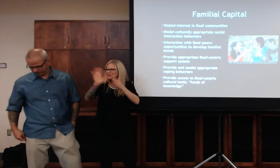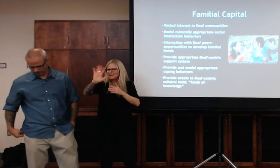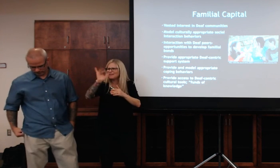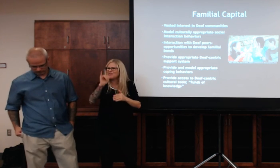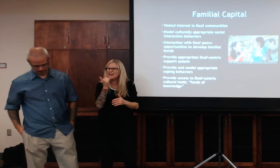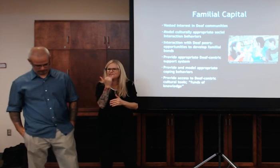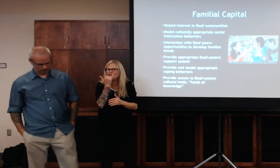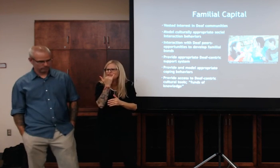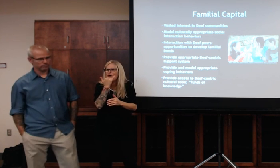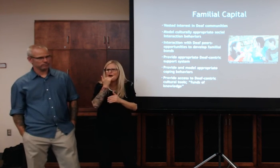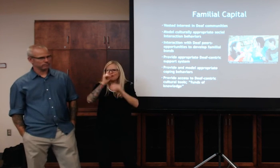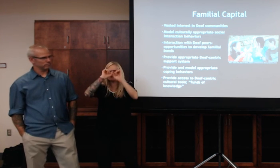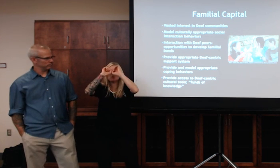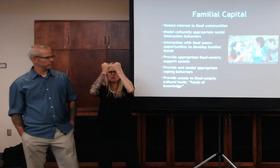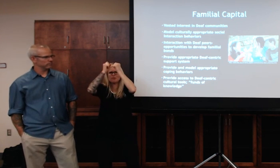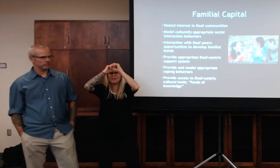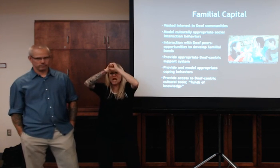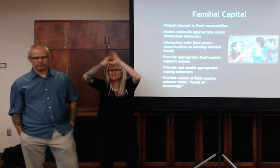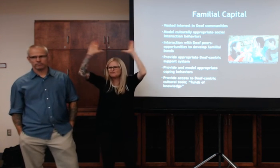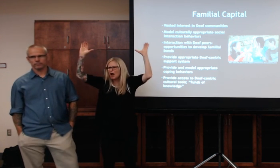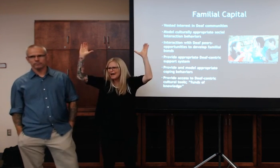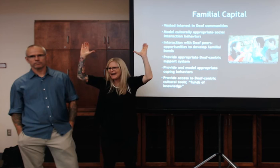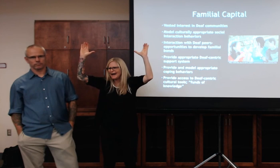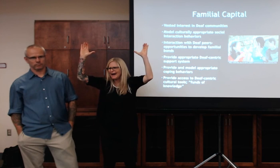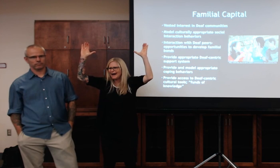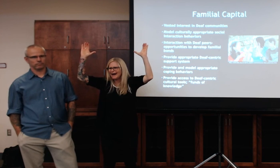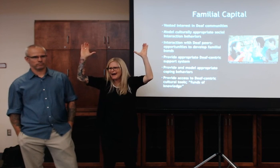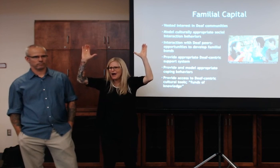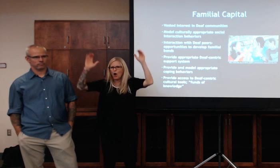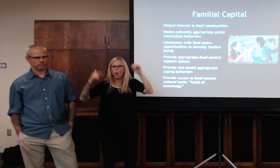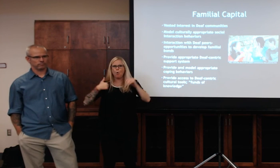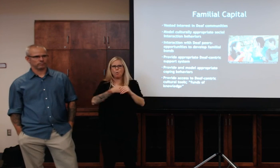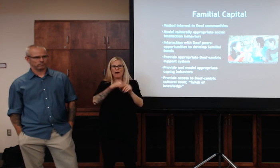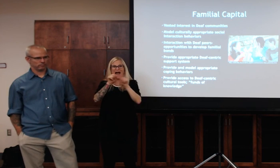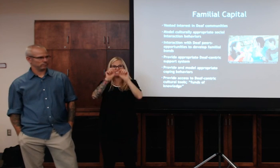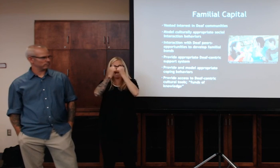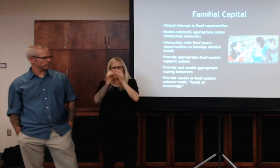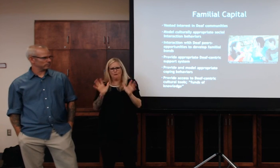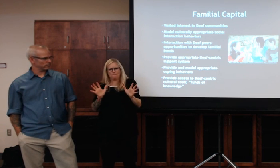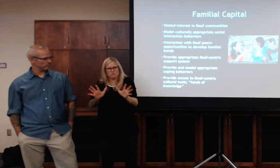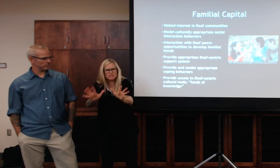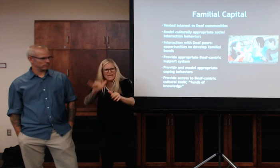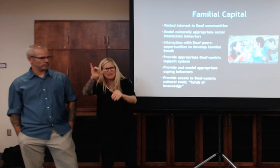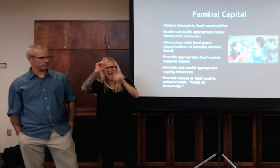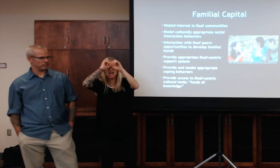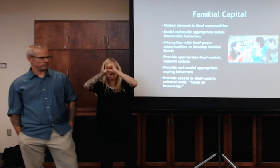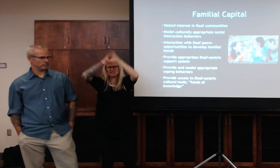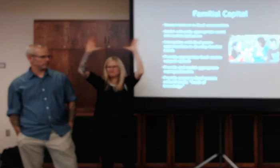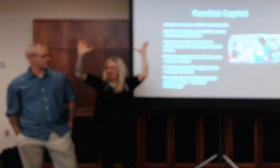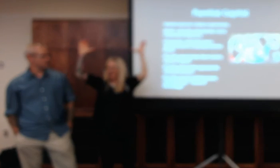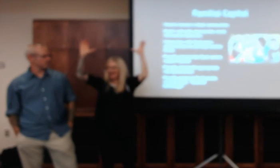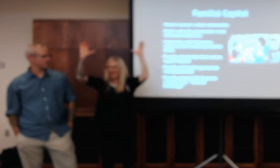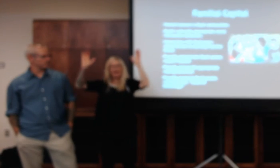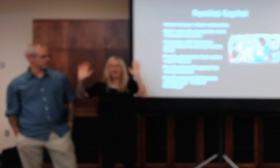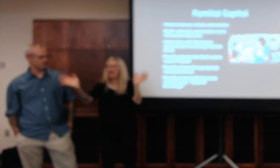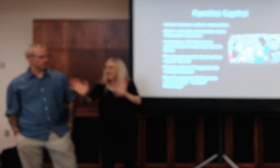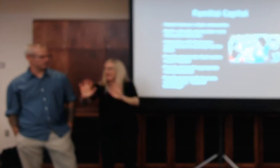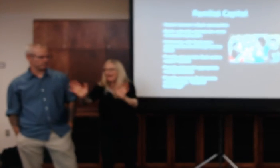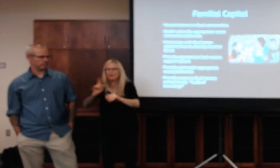community. That's right. The wrong societal construct. We as a society push that construct. That's not accurate.